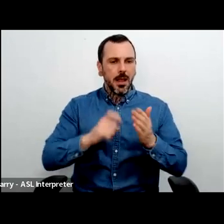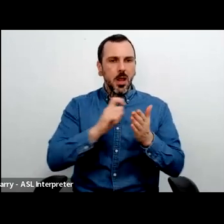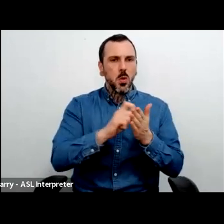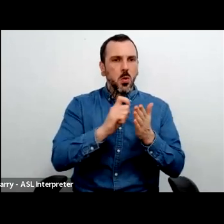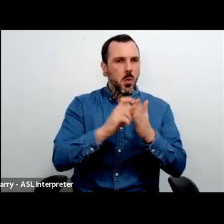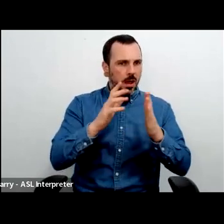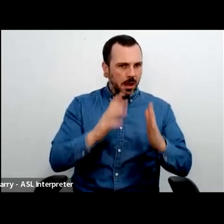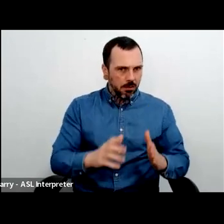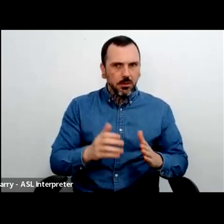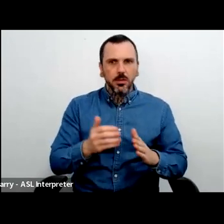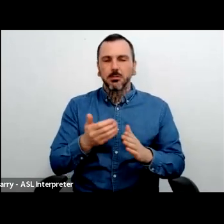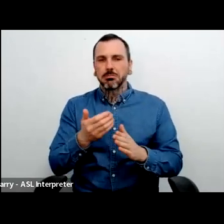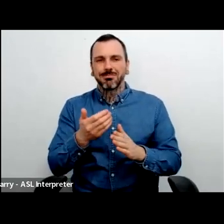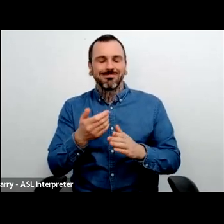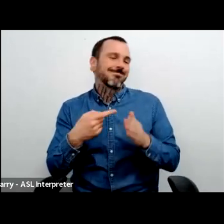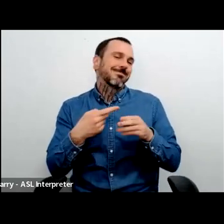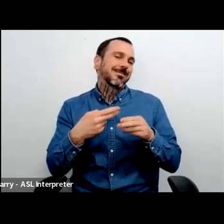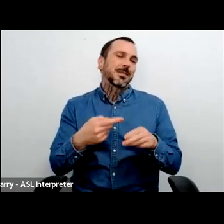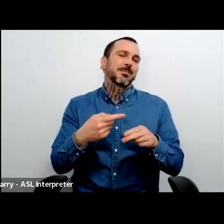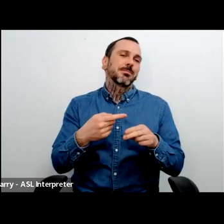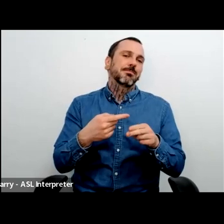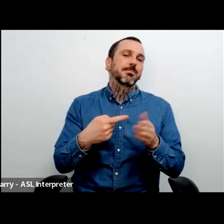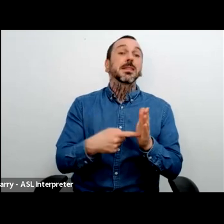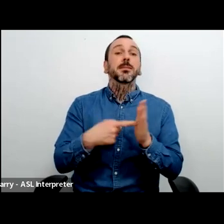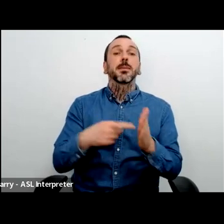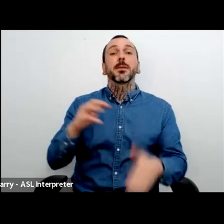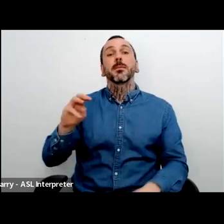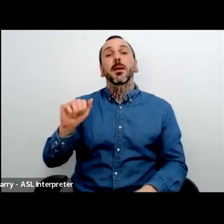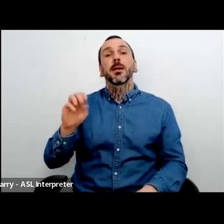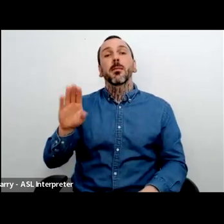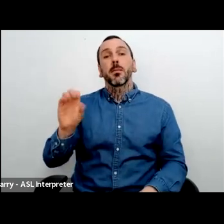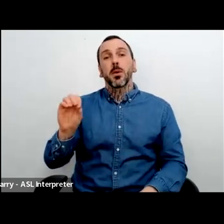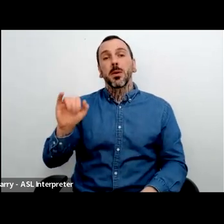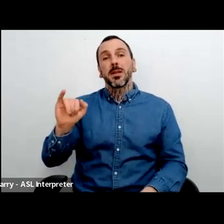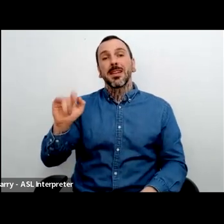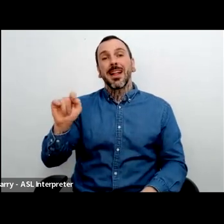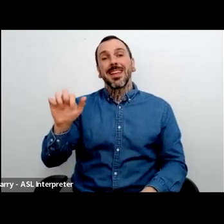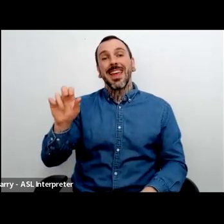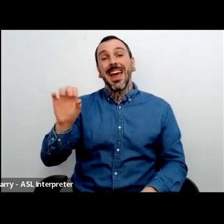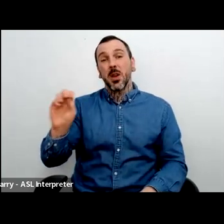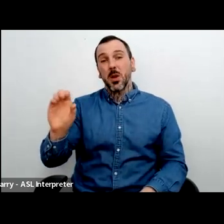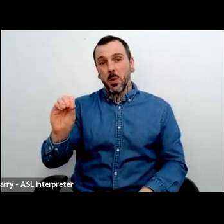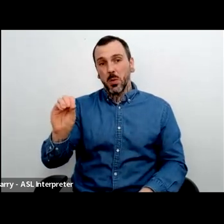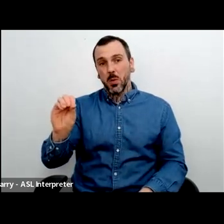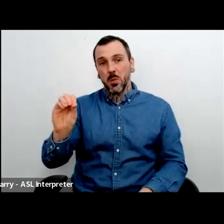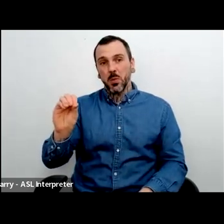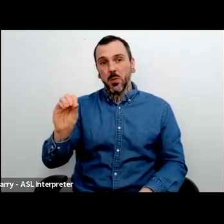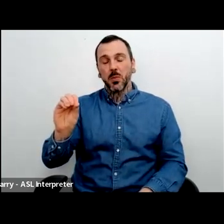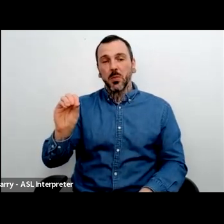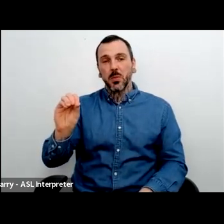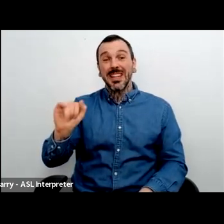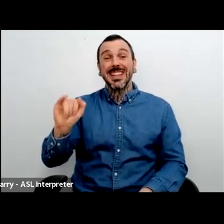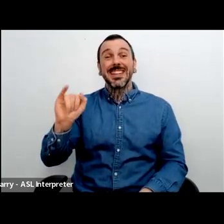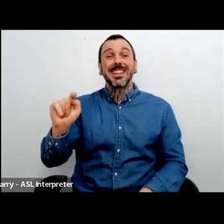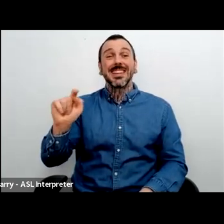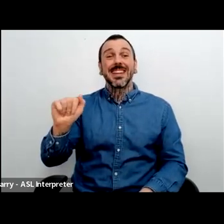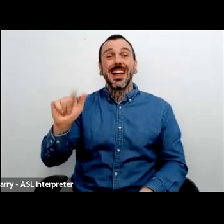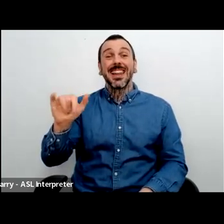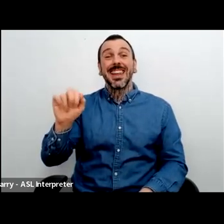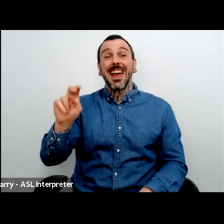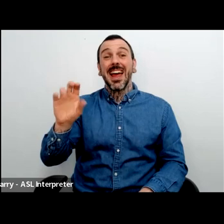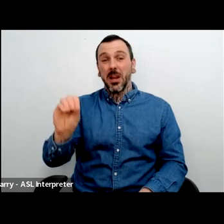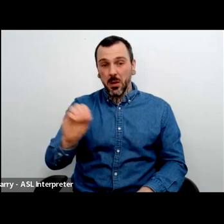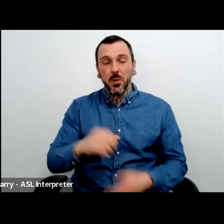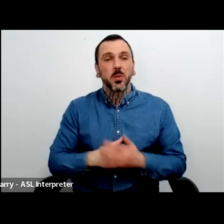well. I don't think the Gazette even sent somebody to interview him or review it, right? They at the last minute,